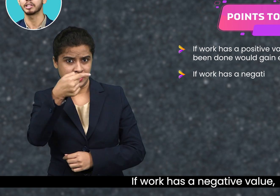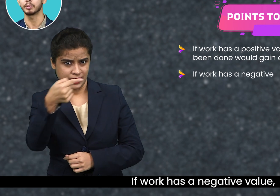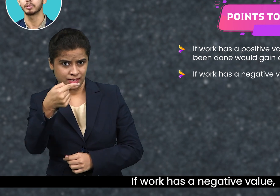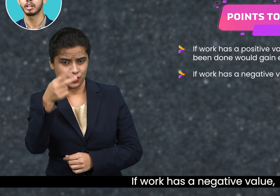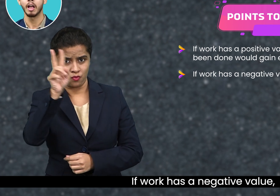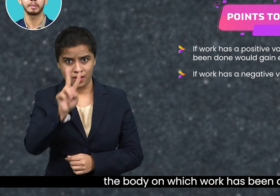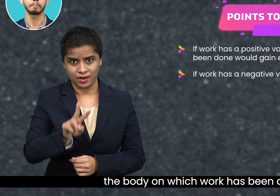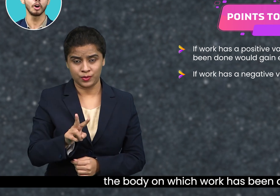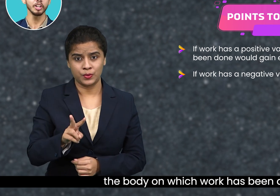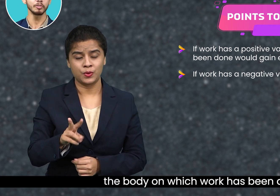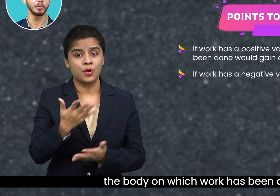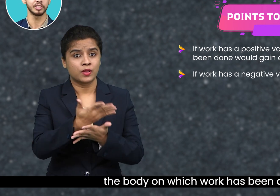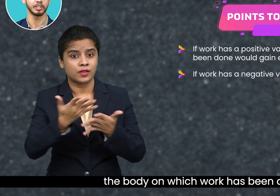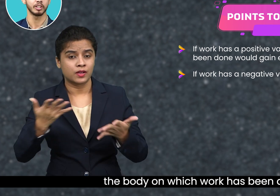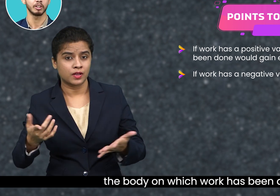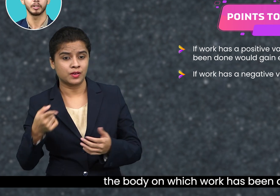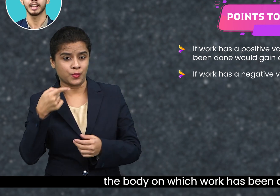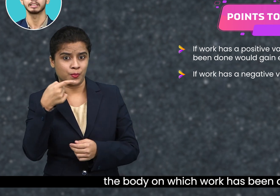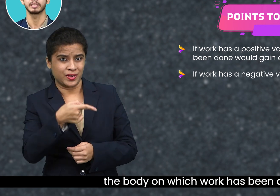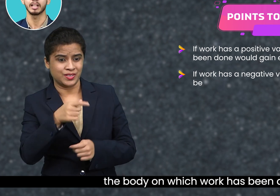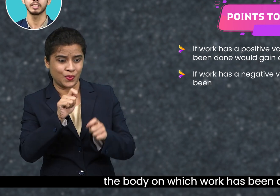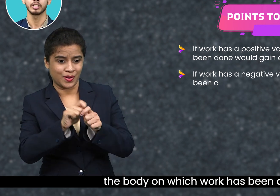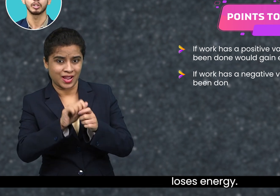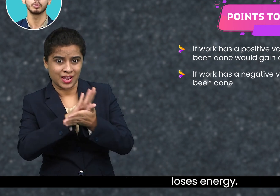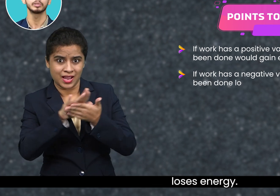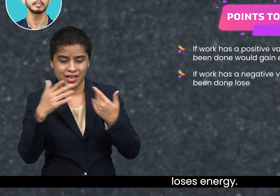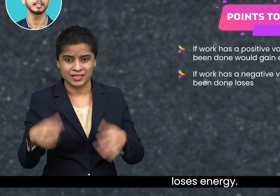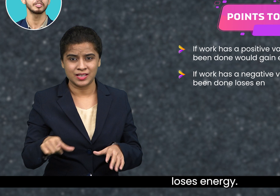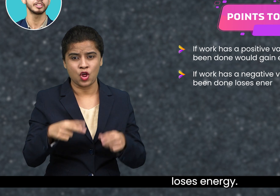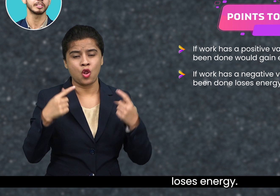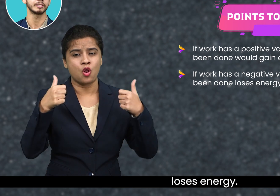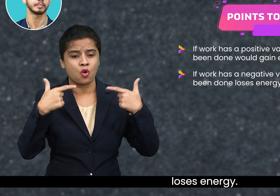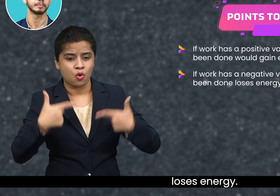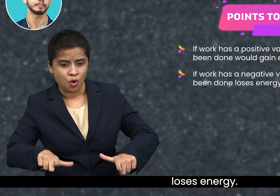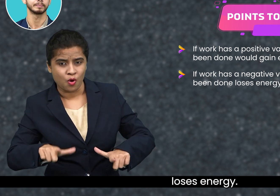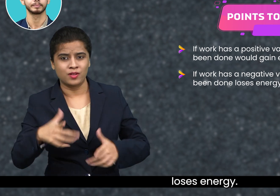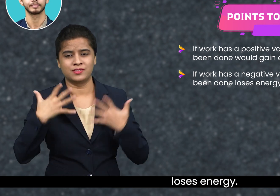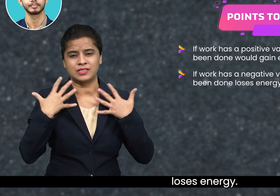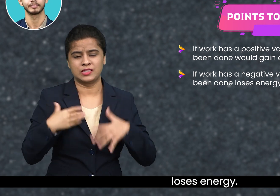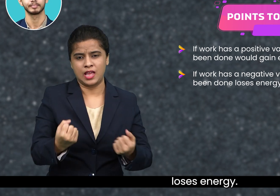negative value, the body on which work has been done loses energy.